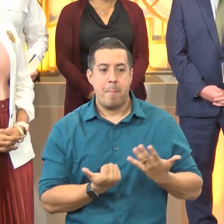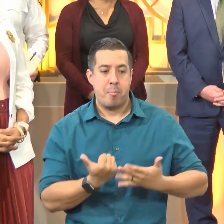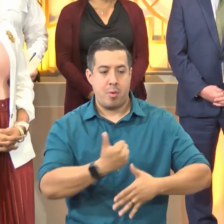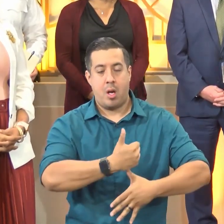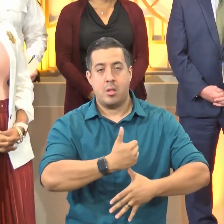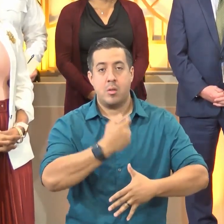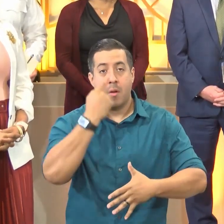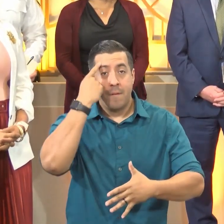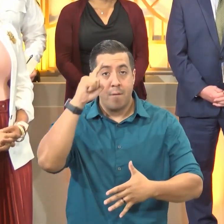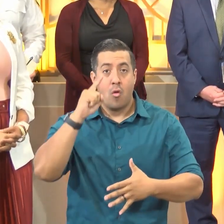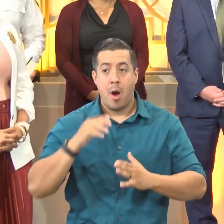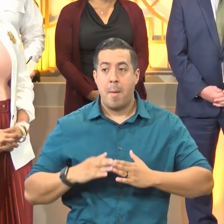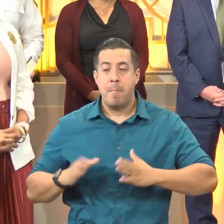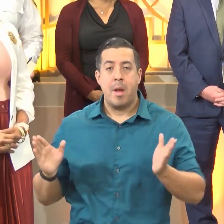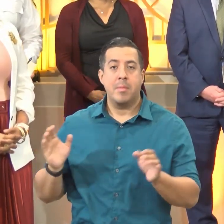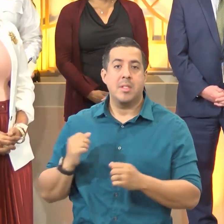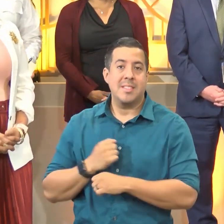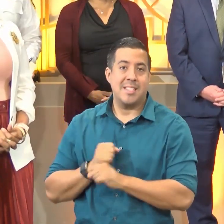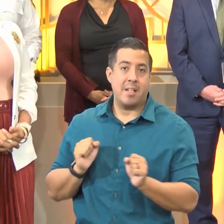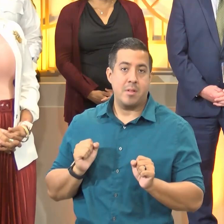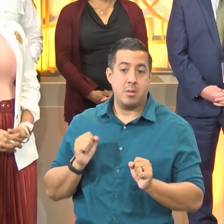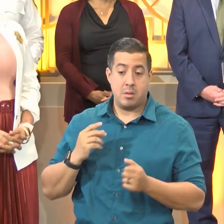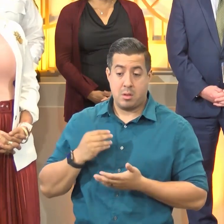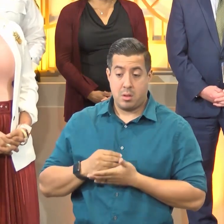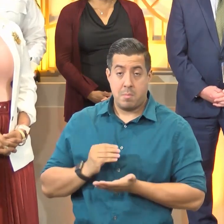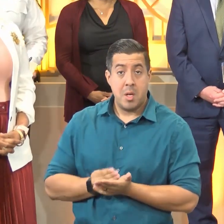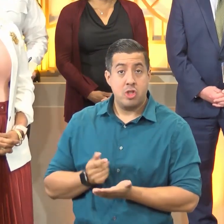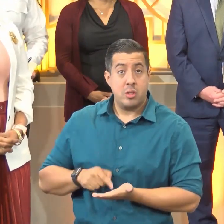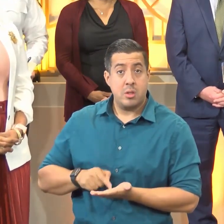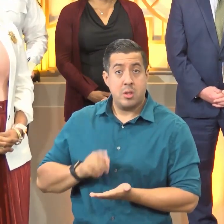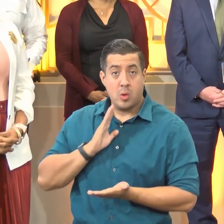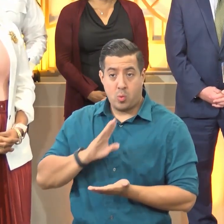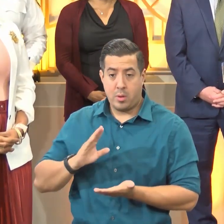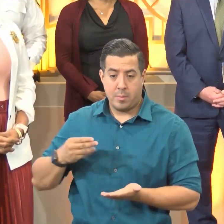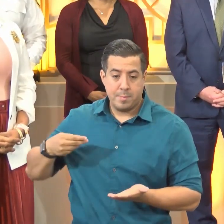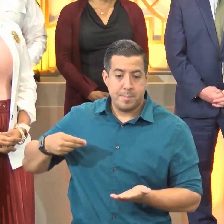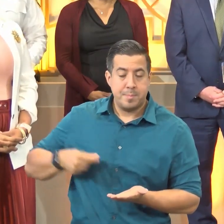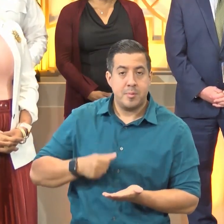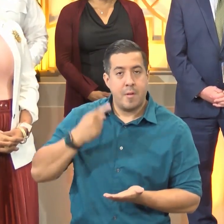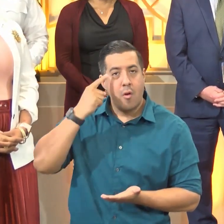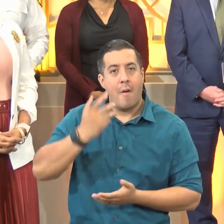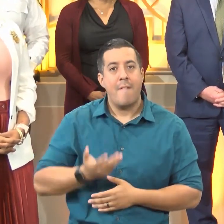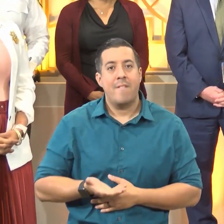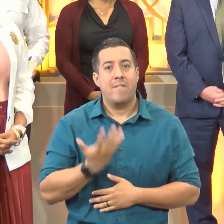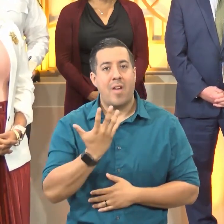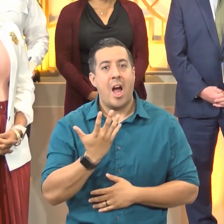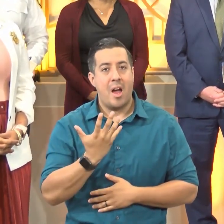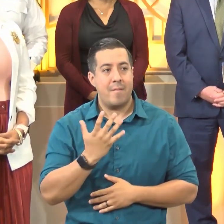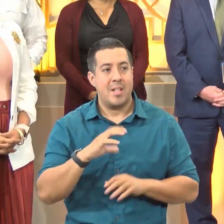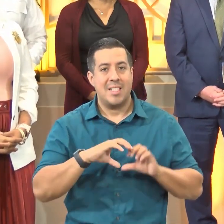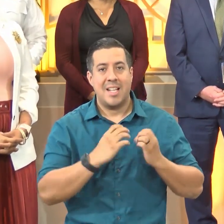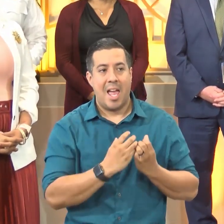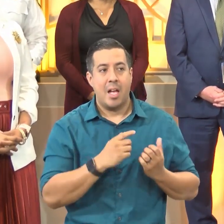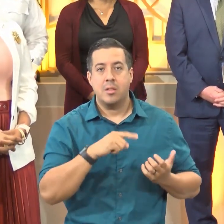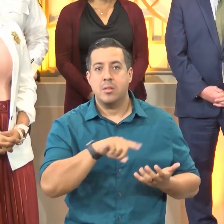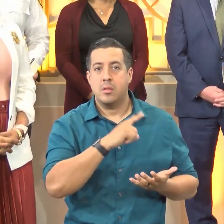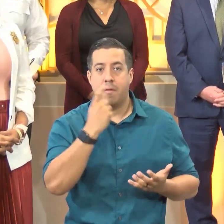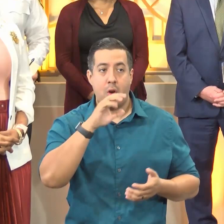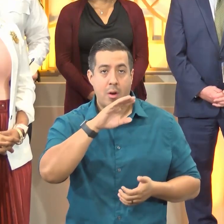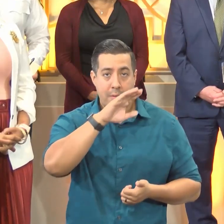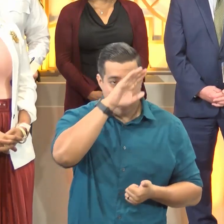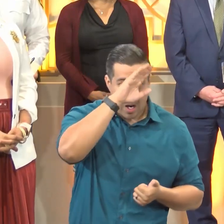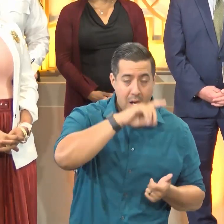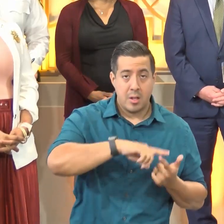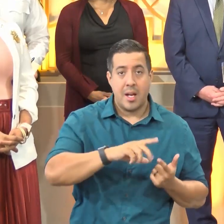public safety at the forefront. This budget will be fully funding 5 cadet classes, each for fire as well